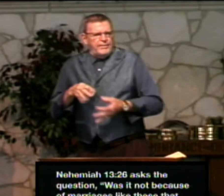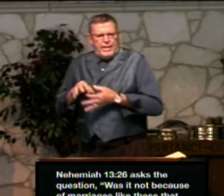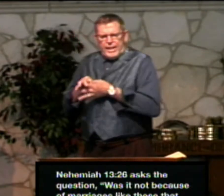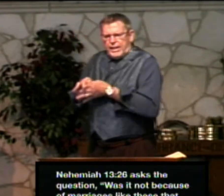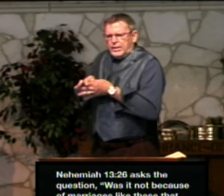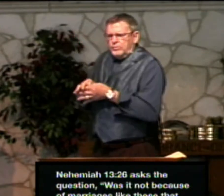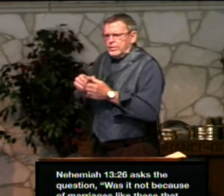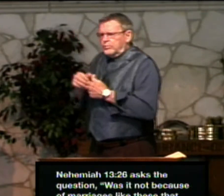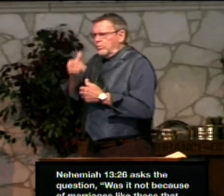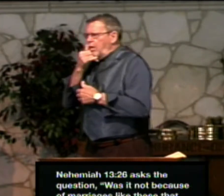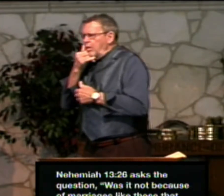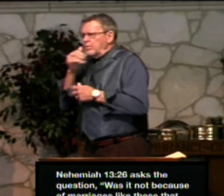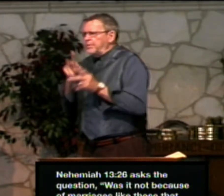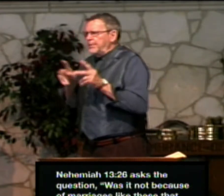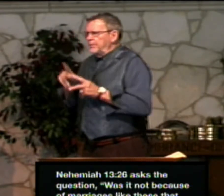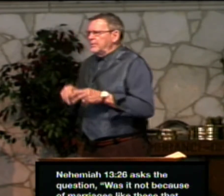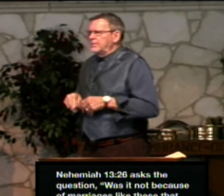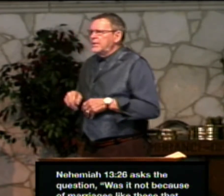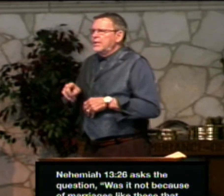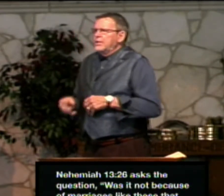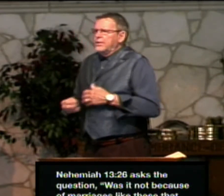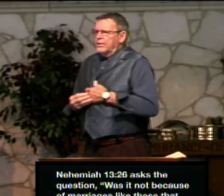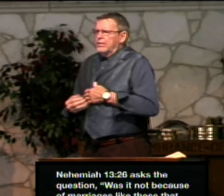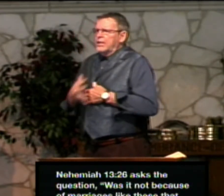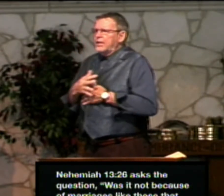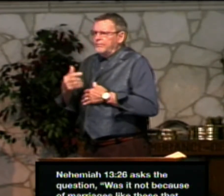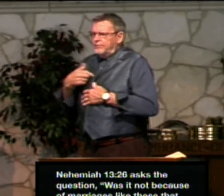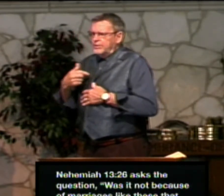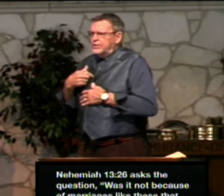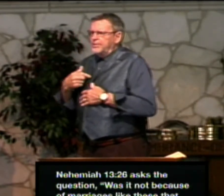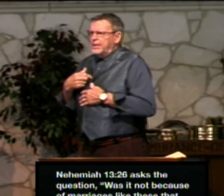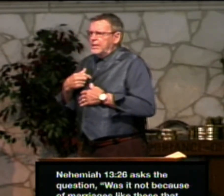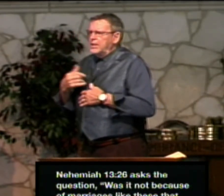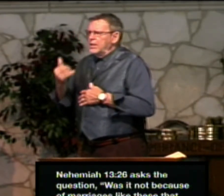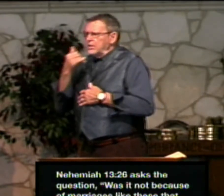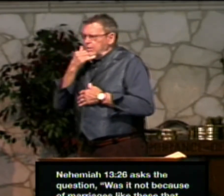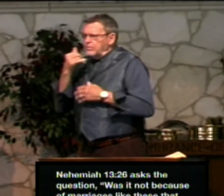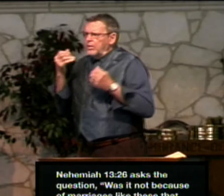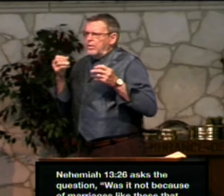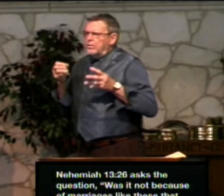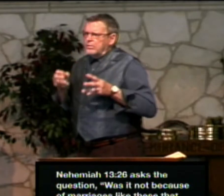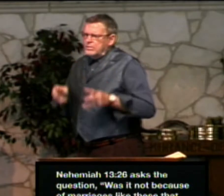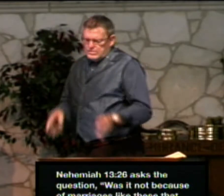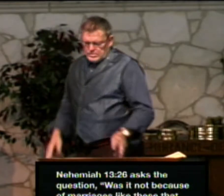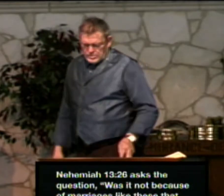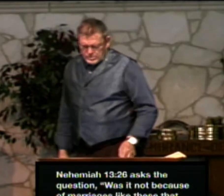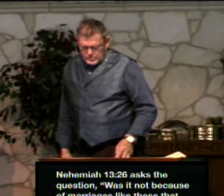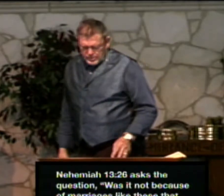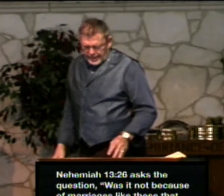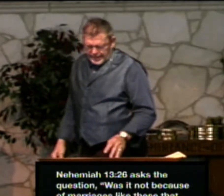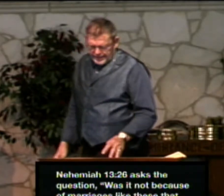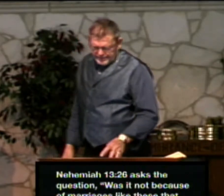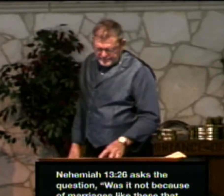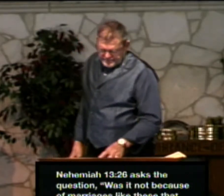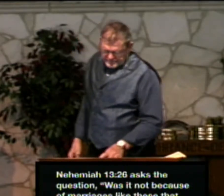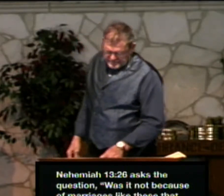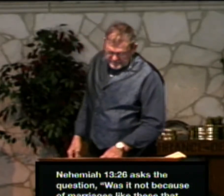And if I'm hanging with the wrong people, they're going to influence me the wrong